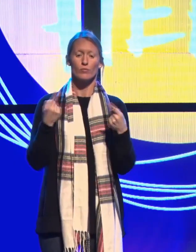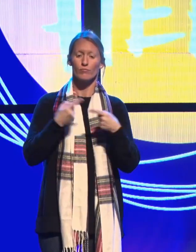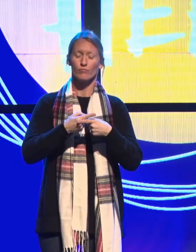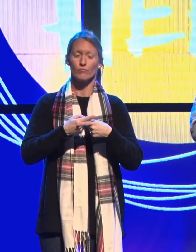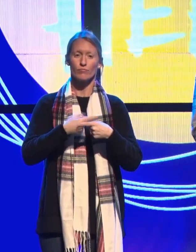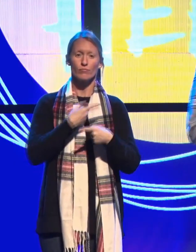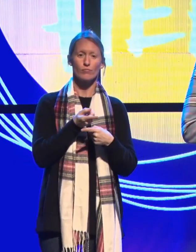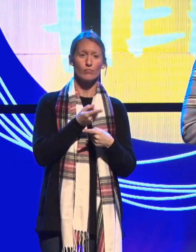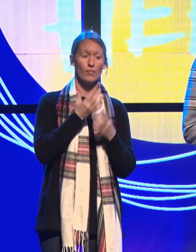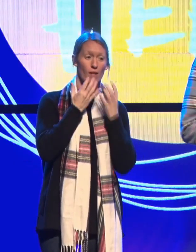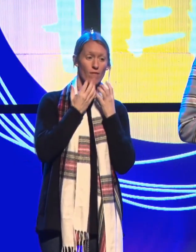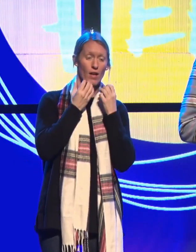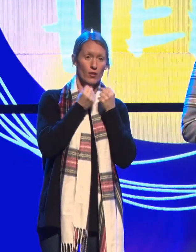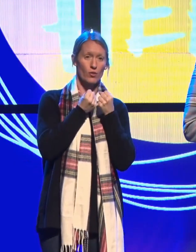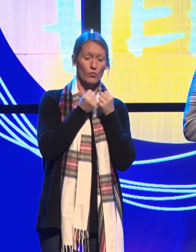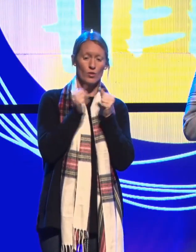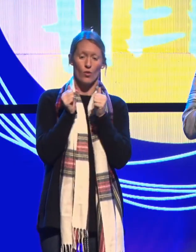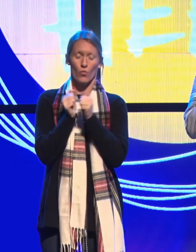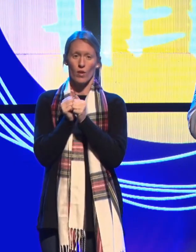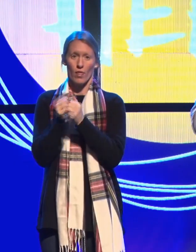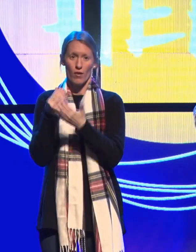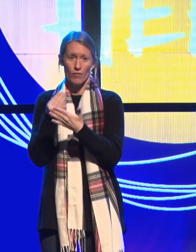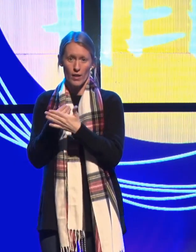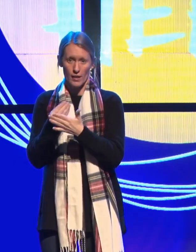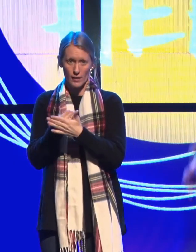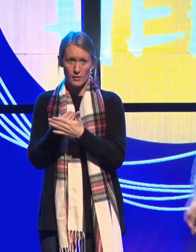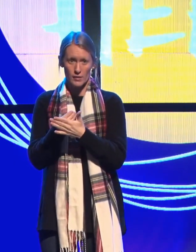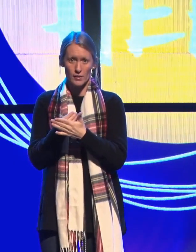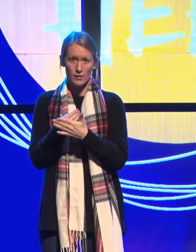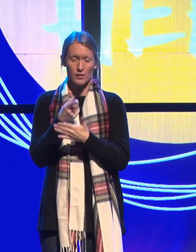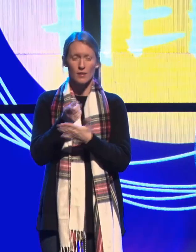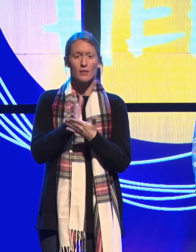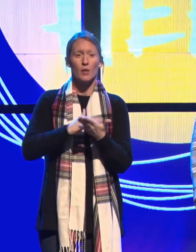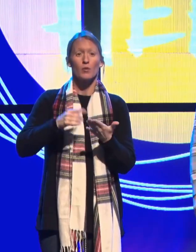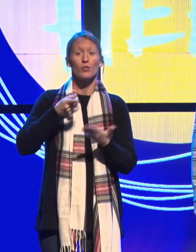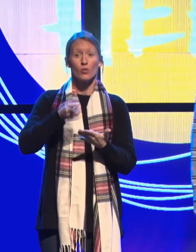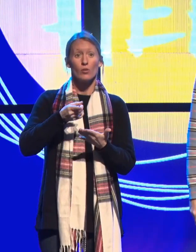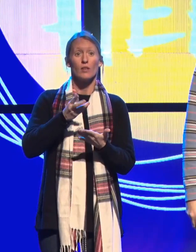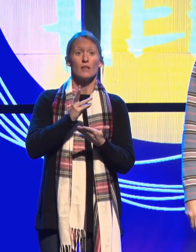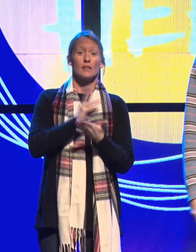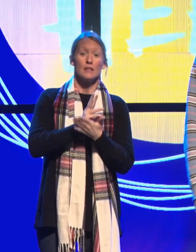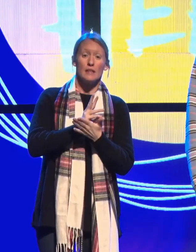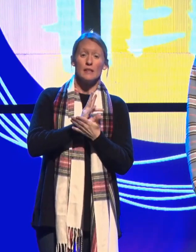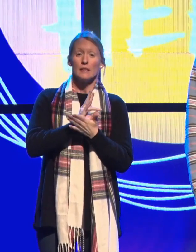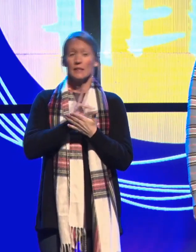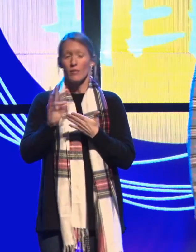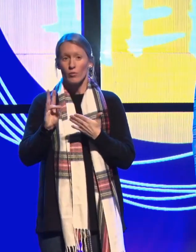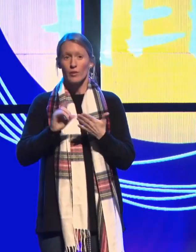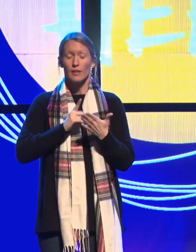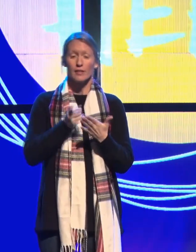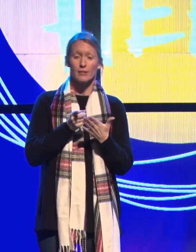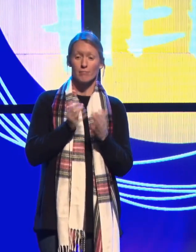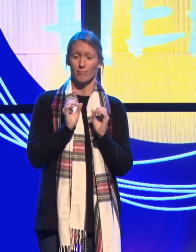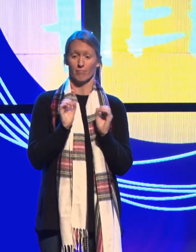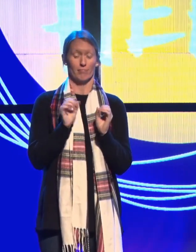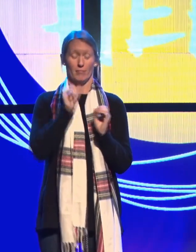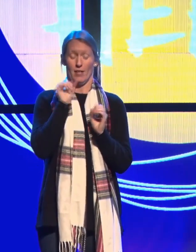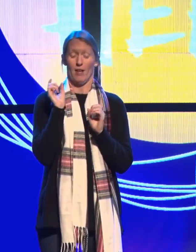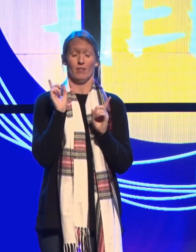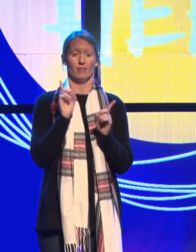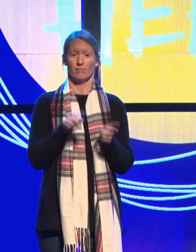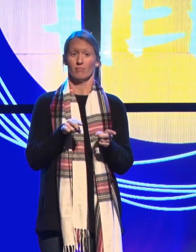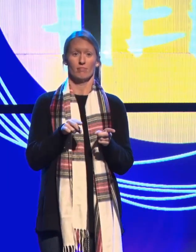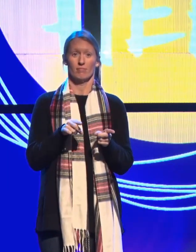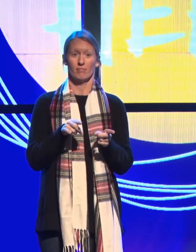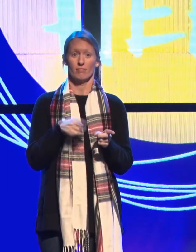our finances. And some of you are just like, okay, I can take the next 6-7 weeks off. I am not doing a church sermon